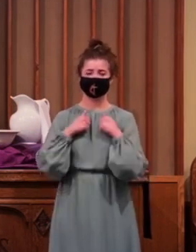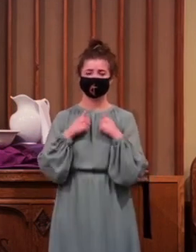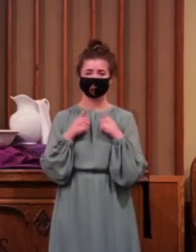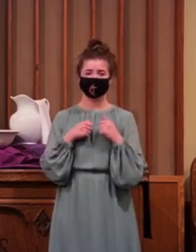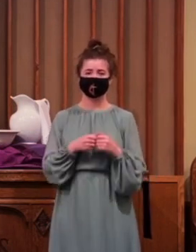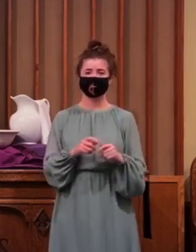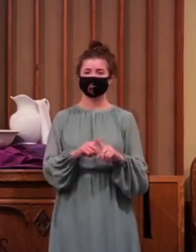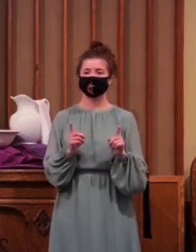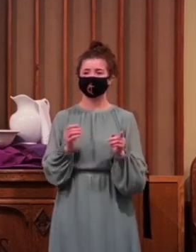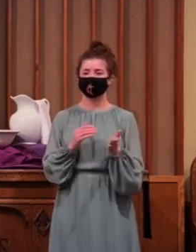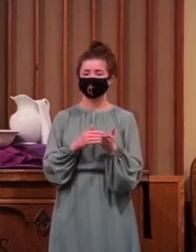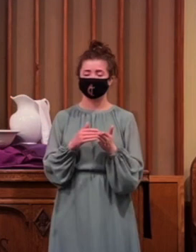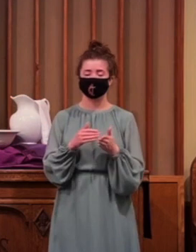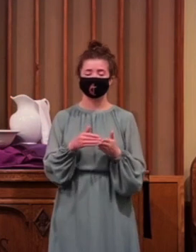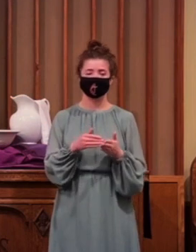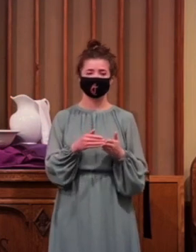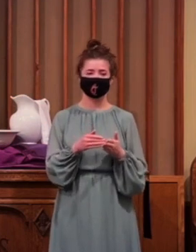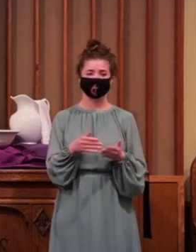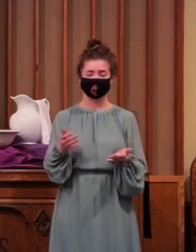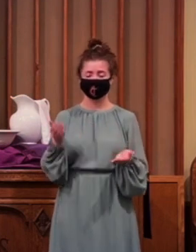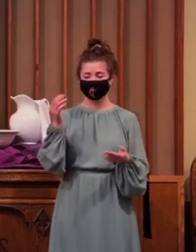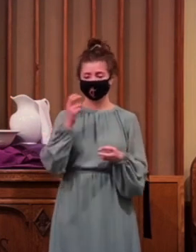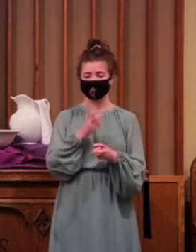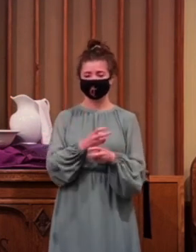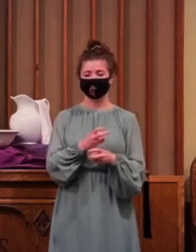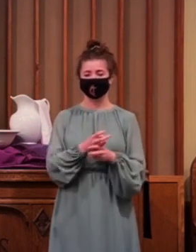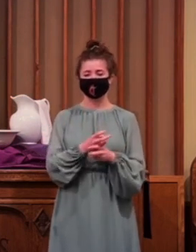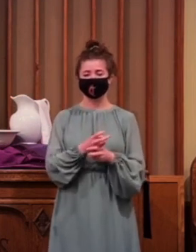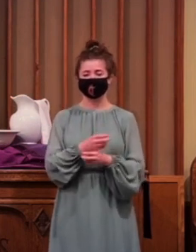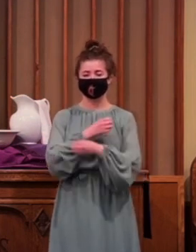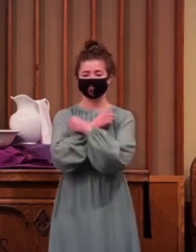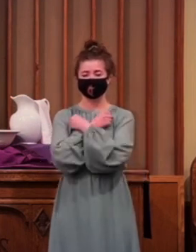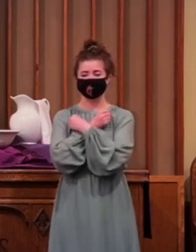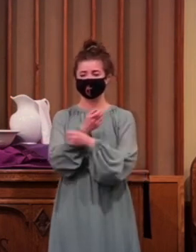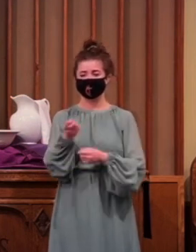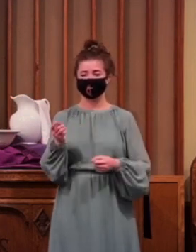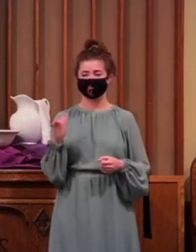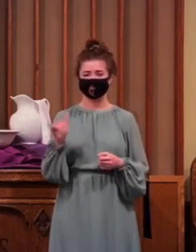we often find it hard to love one another the way Jesus did.